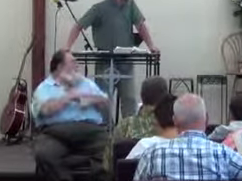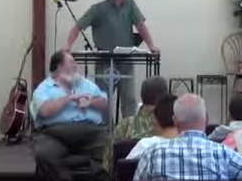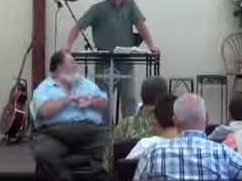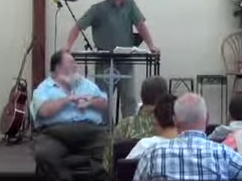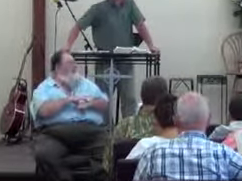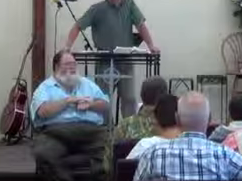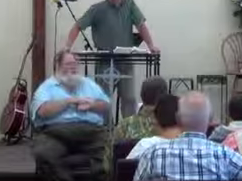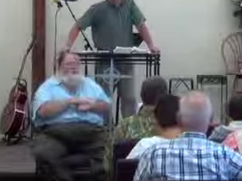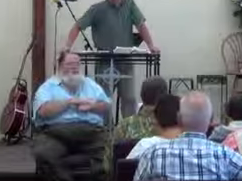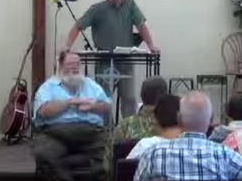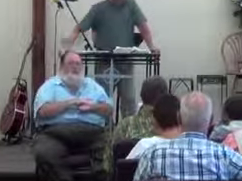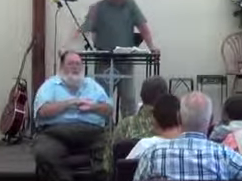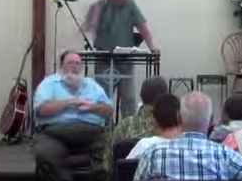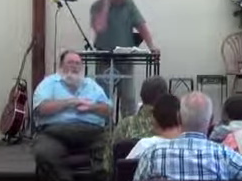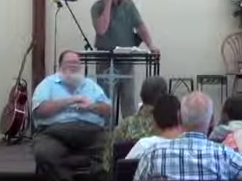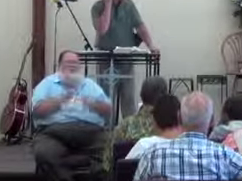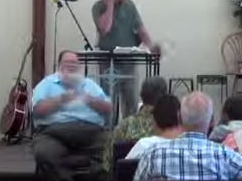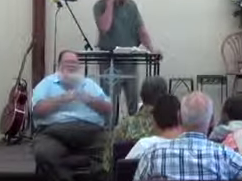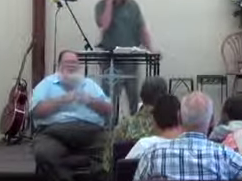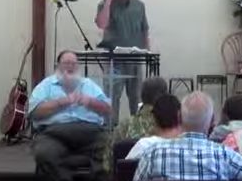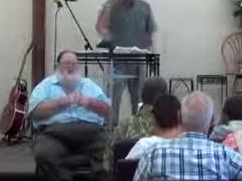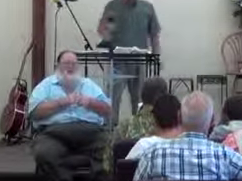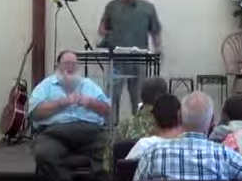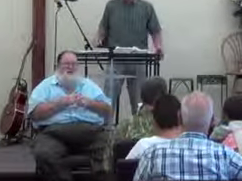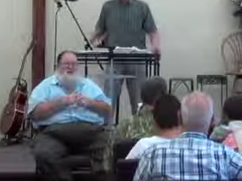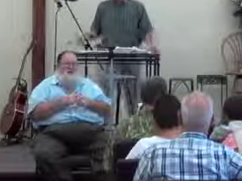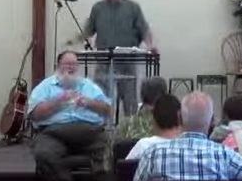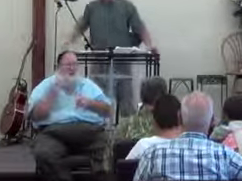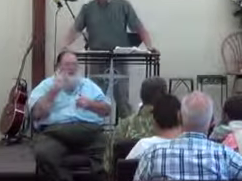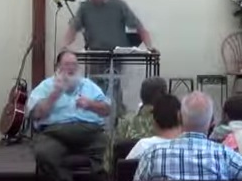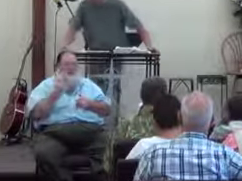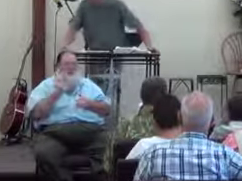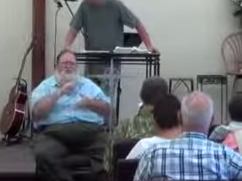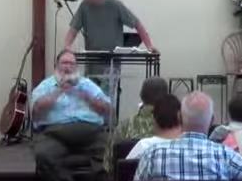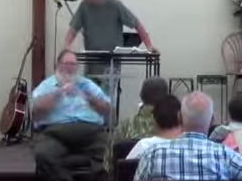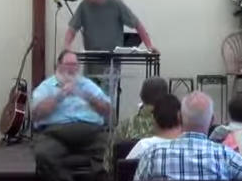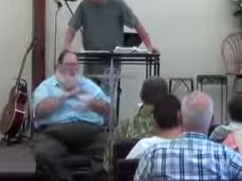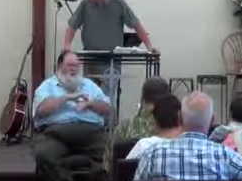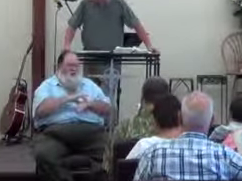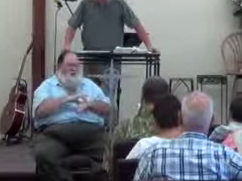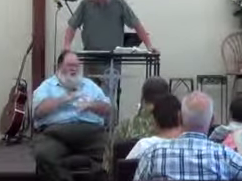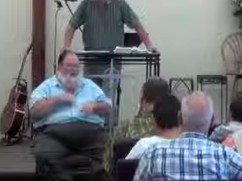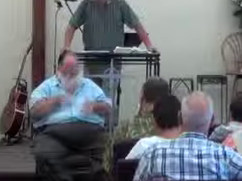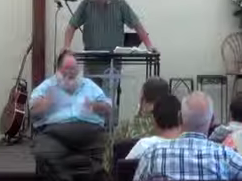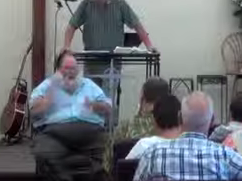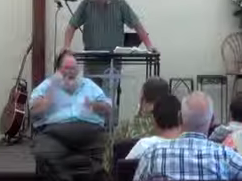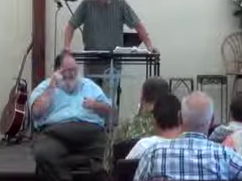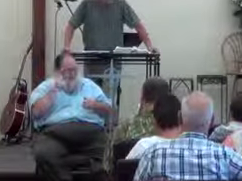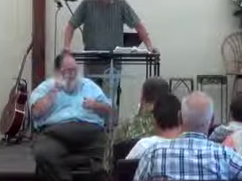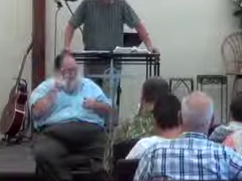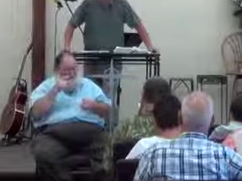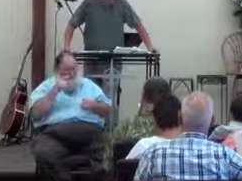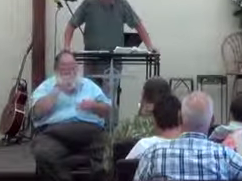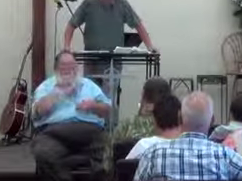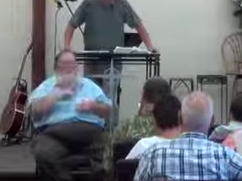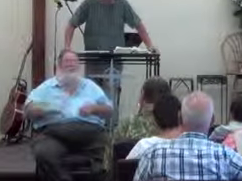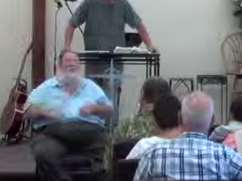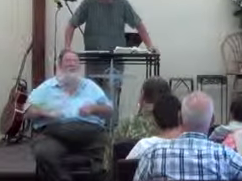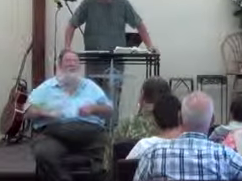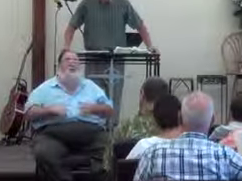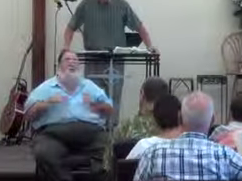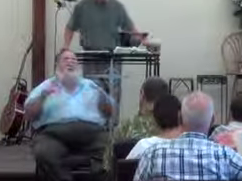the earth to me. When I think of all that earth, I think that God's ears are probably big enough for all of us to praise without giving him a